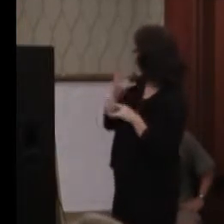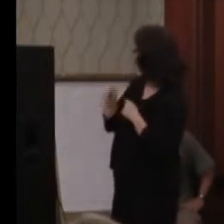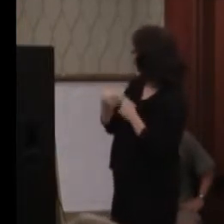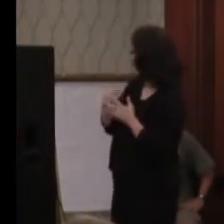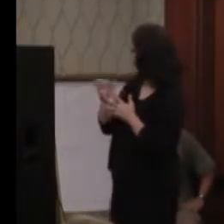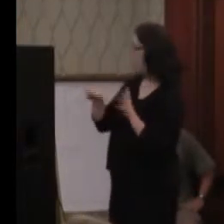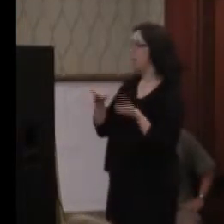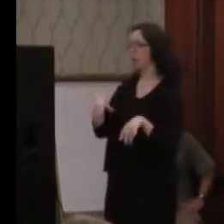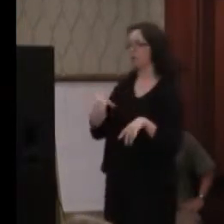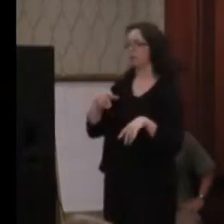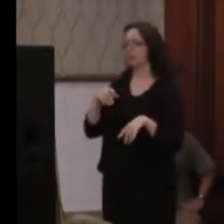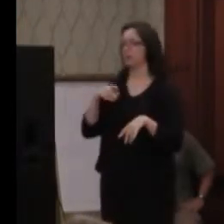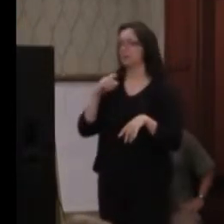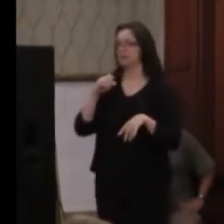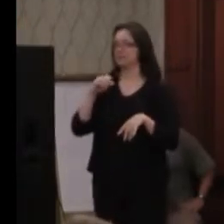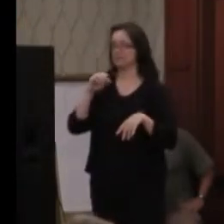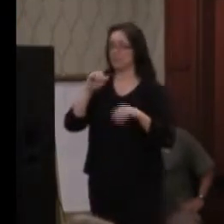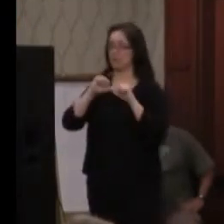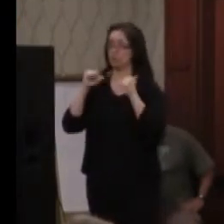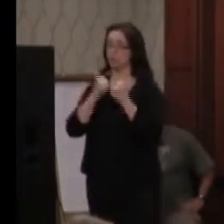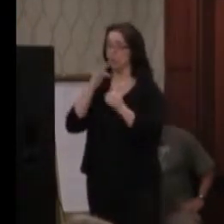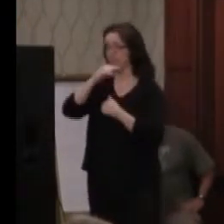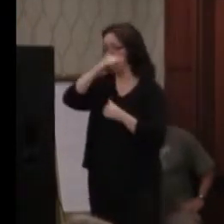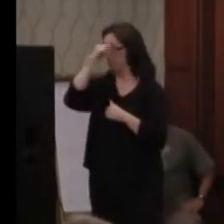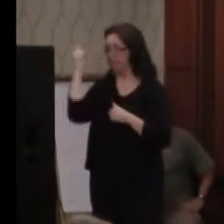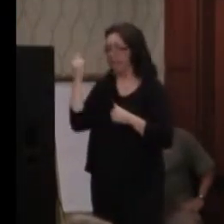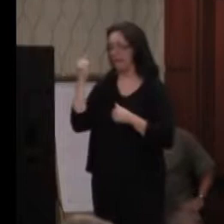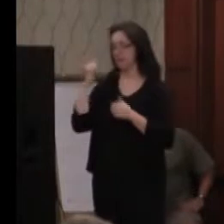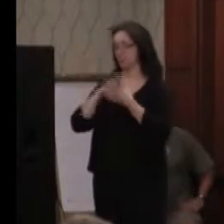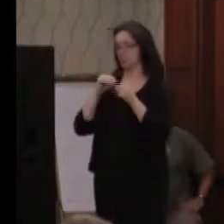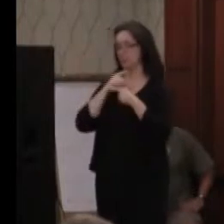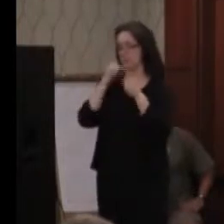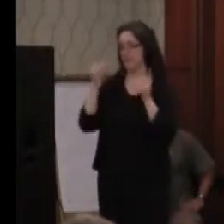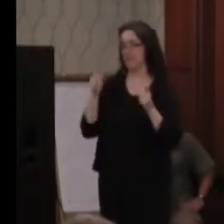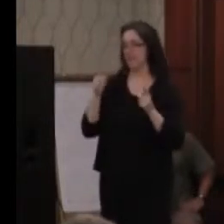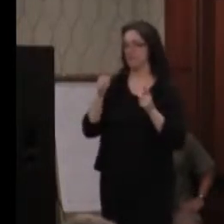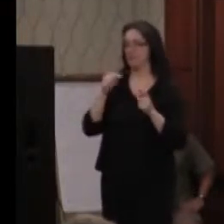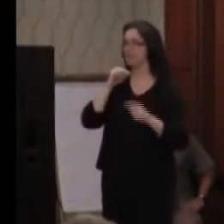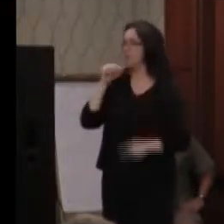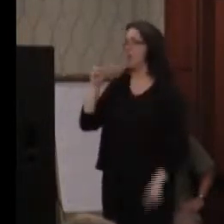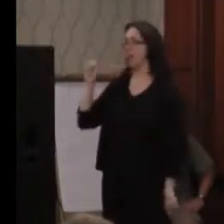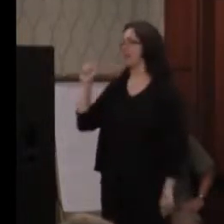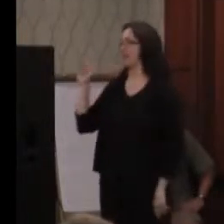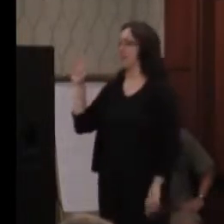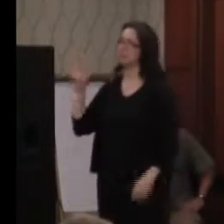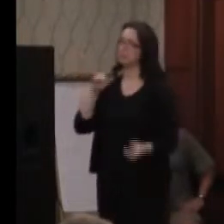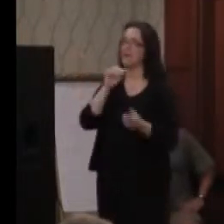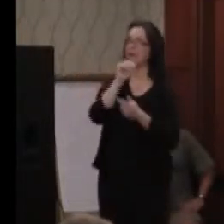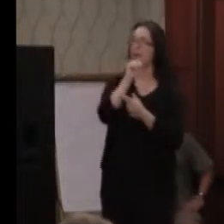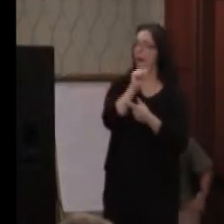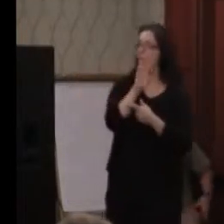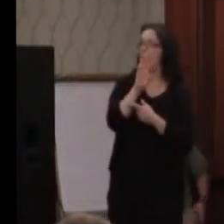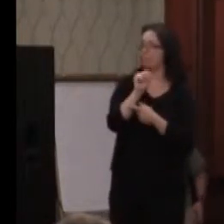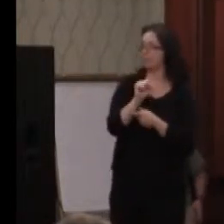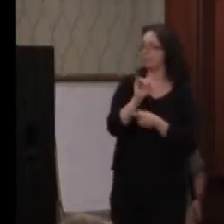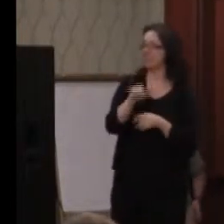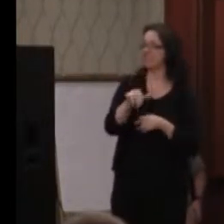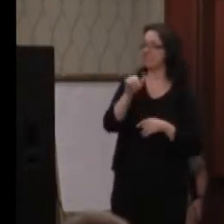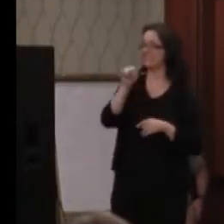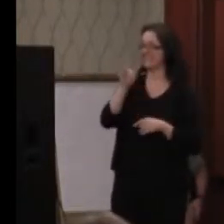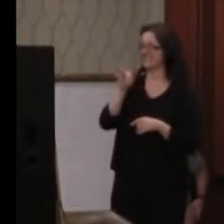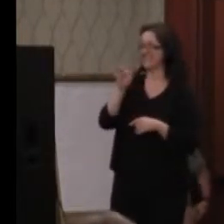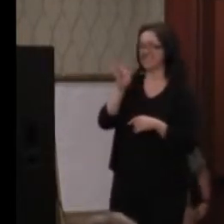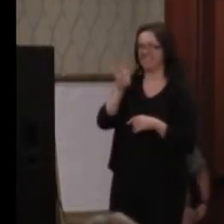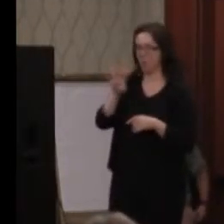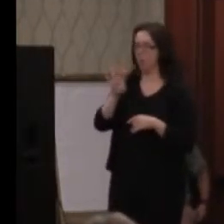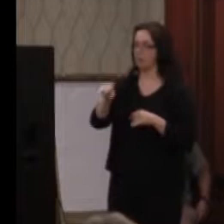it was ABS. It was the Association of Black Storytellers. They weren't even NABS at that point. And it was 1984, it